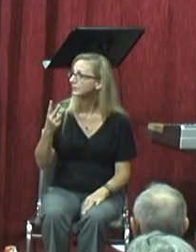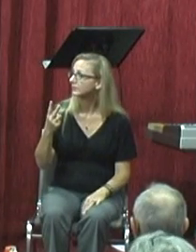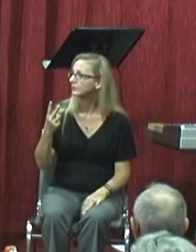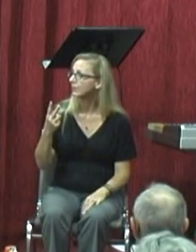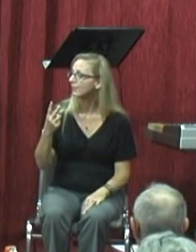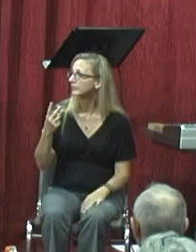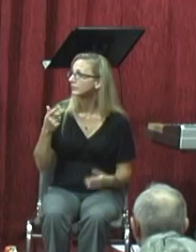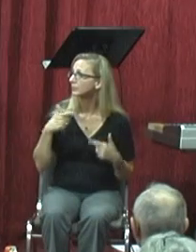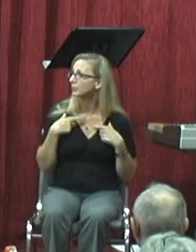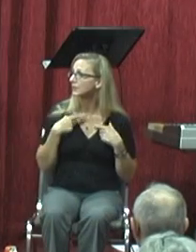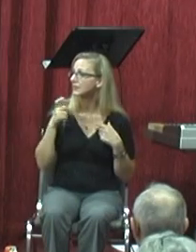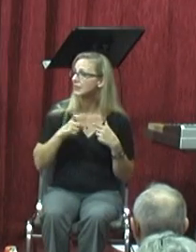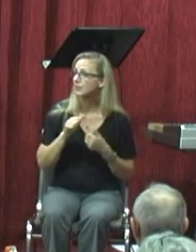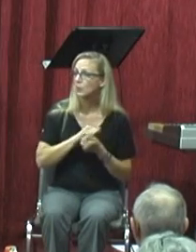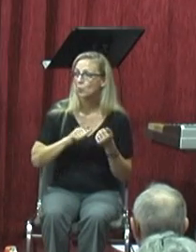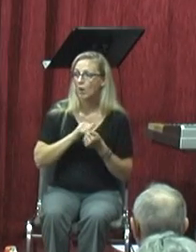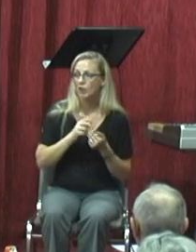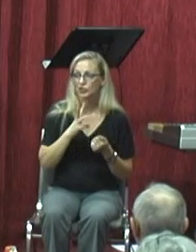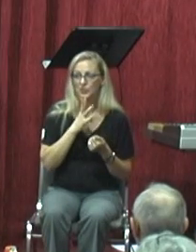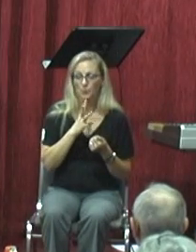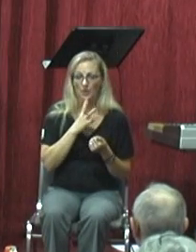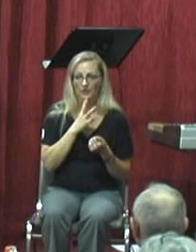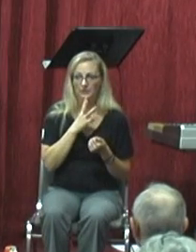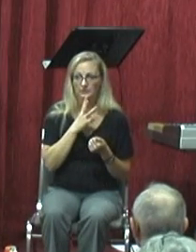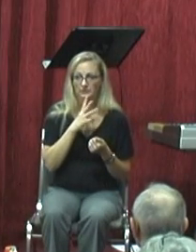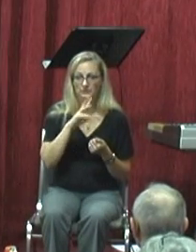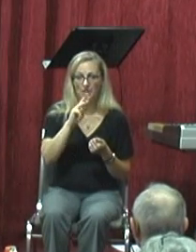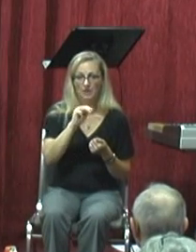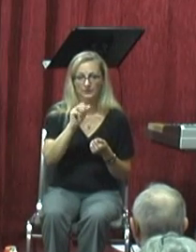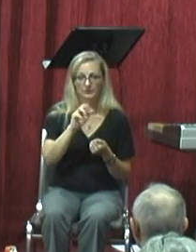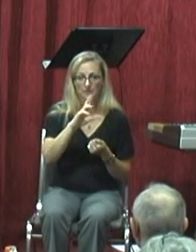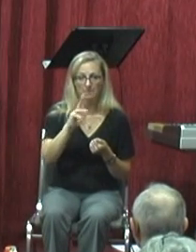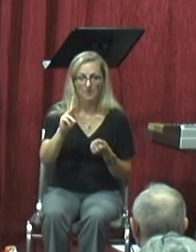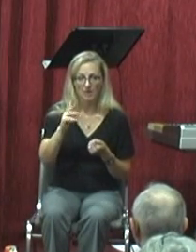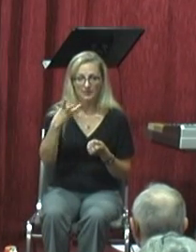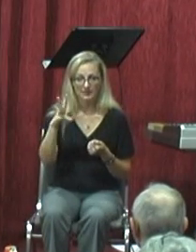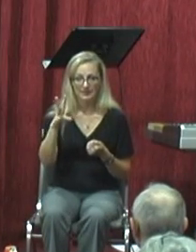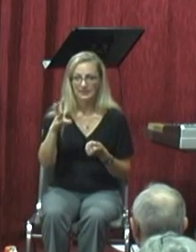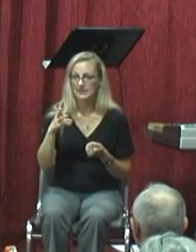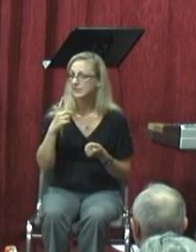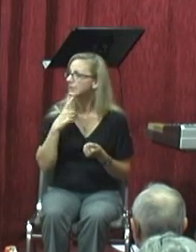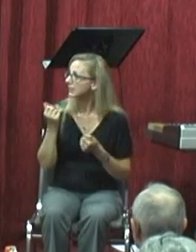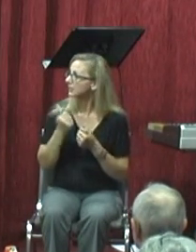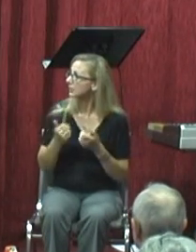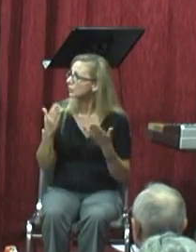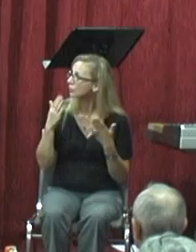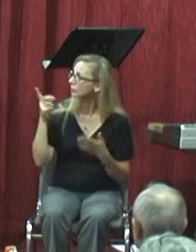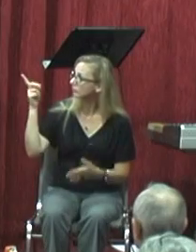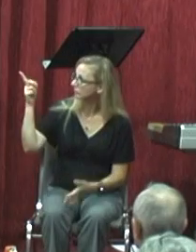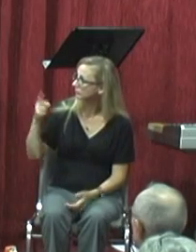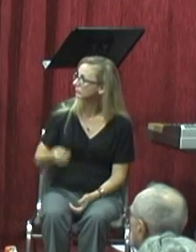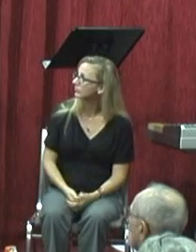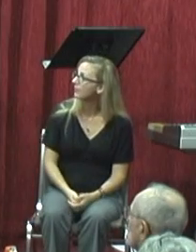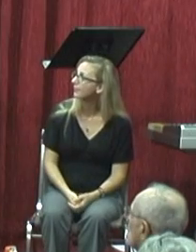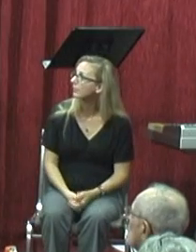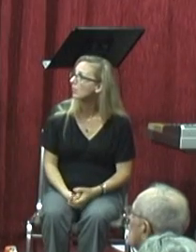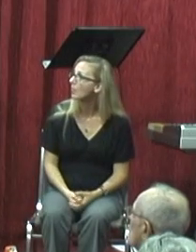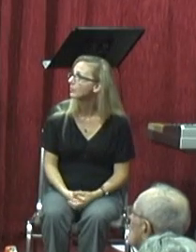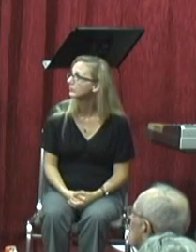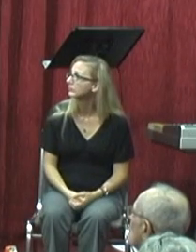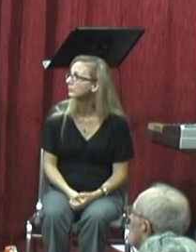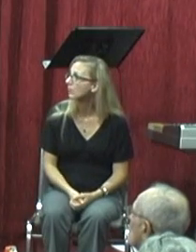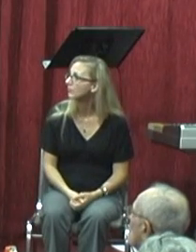to be washed in water. And in Mark 16, Yeshua says this, whoever trusts and is immersed will be